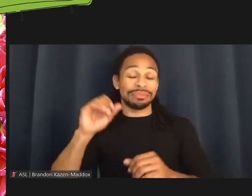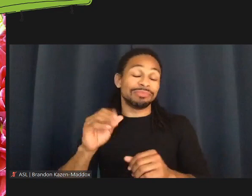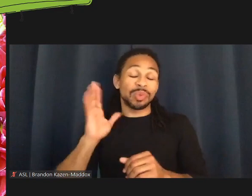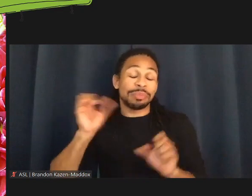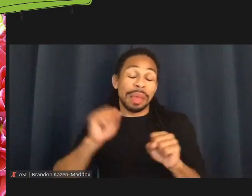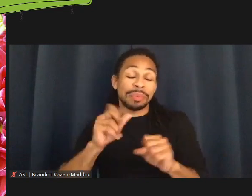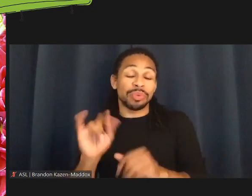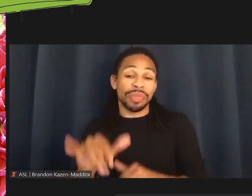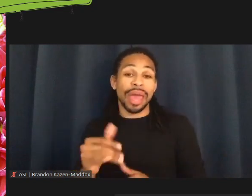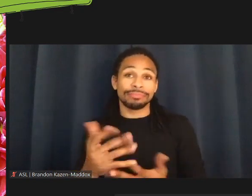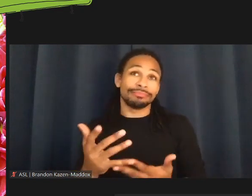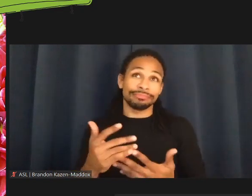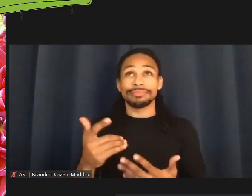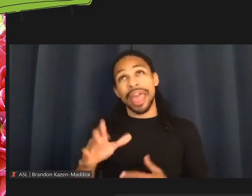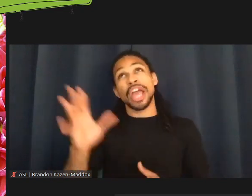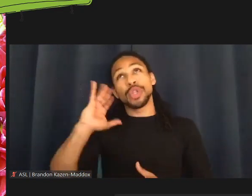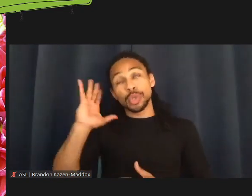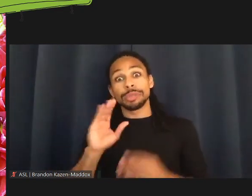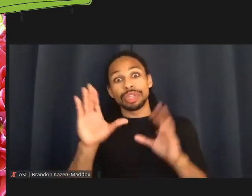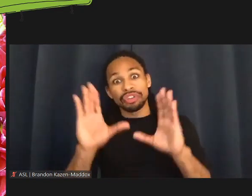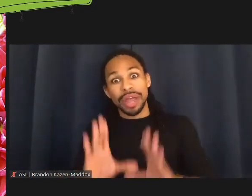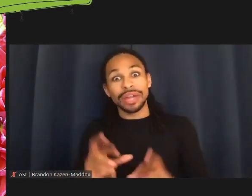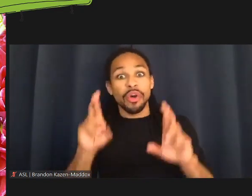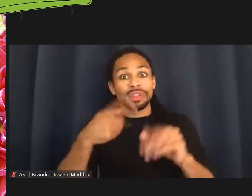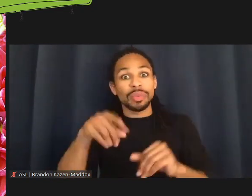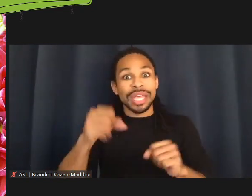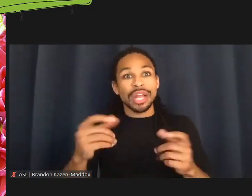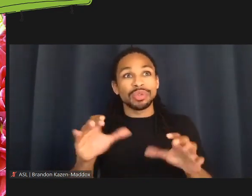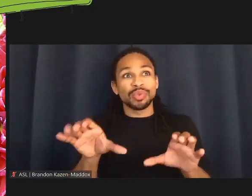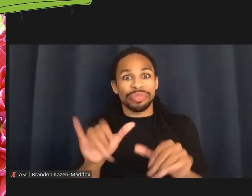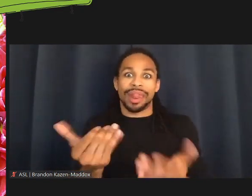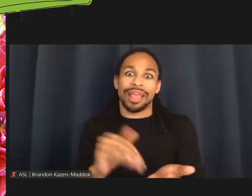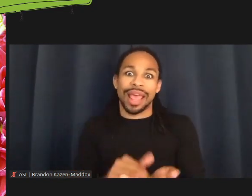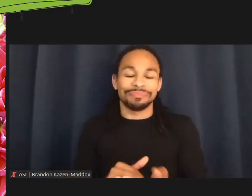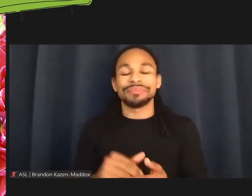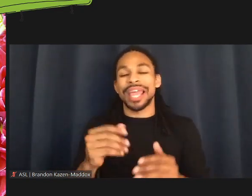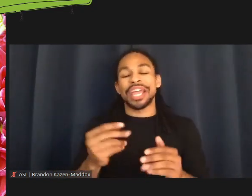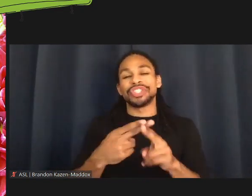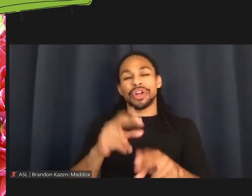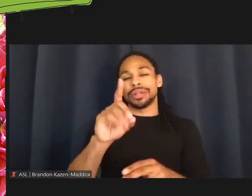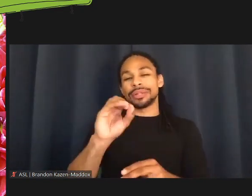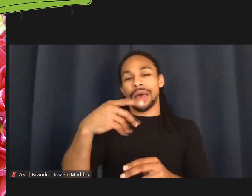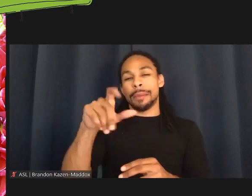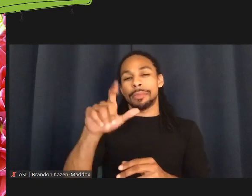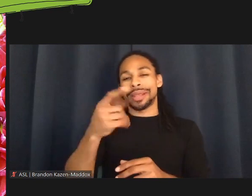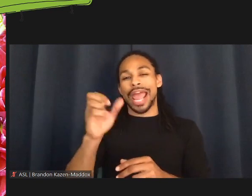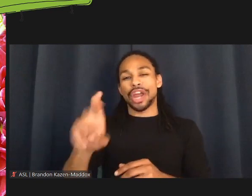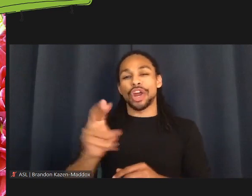was great. Hopefully again soon, maybe. It's called Doppelganger.